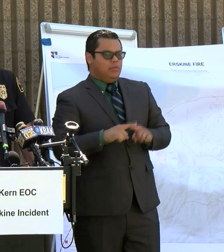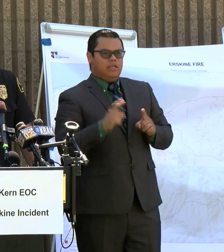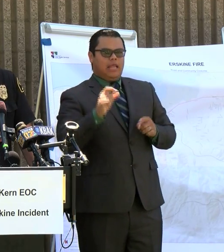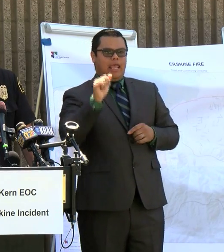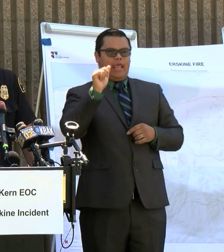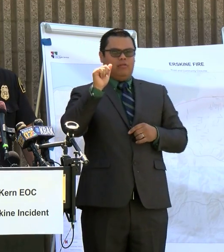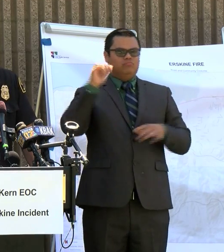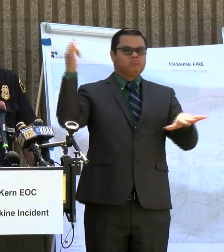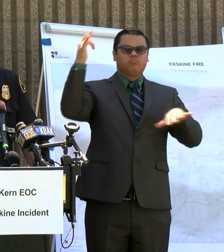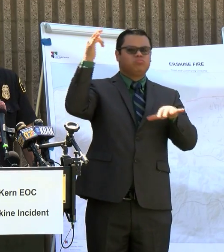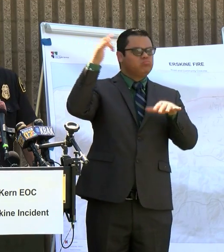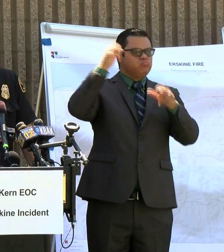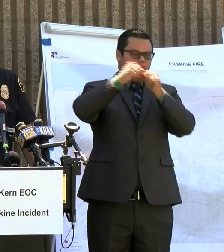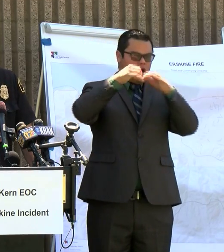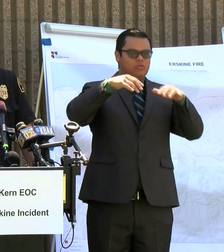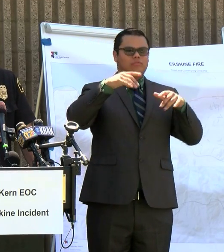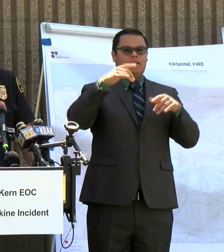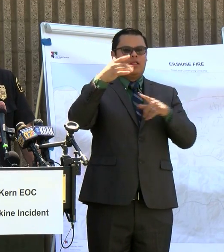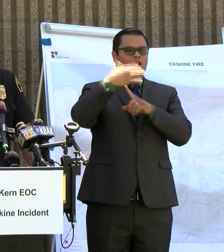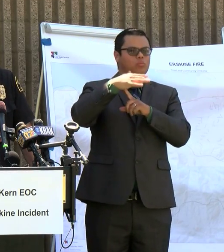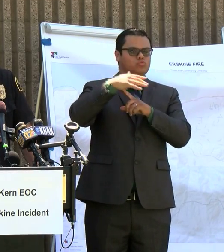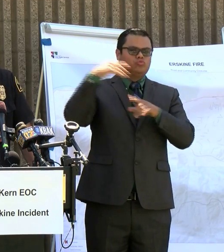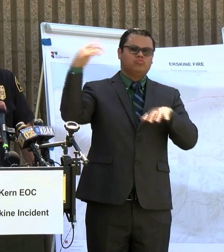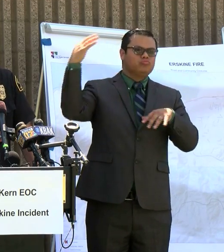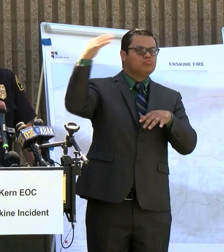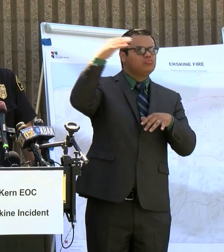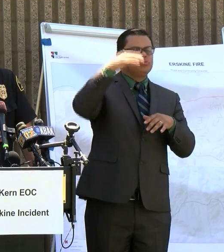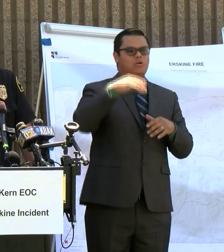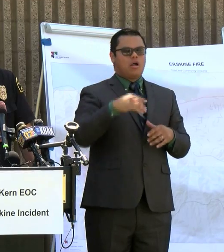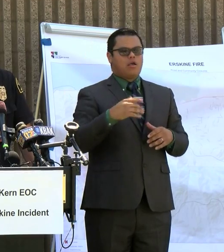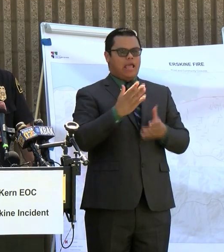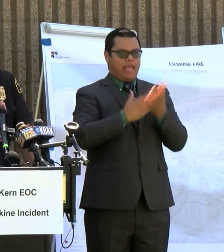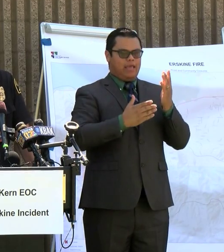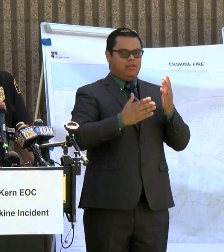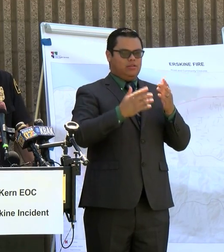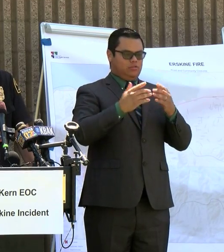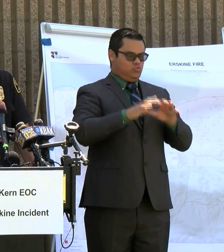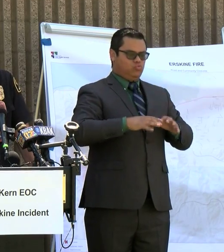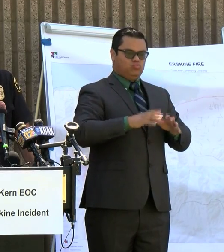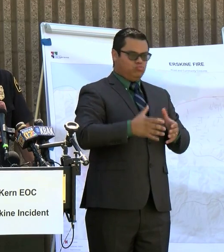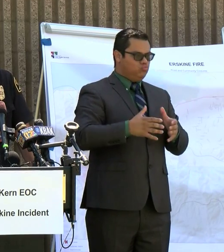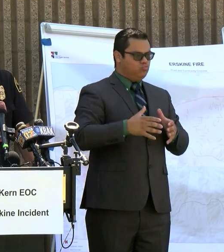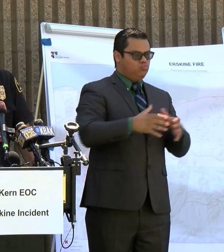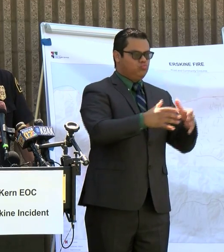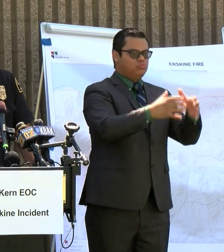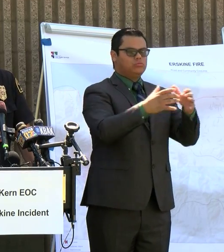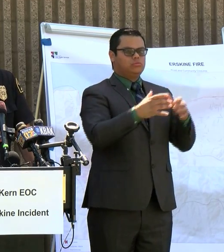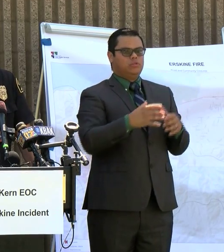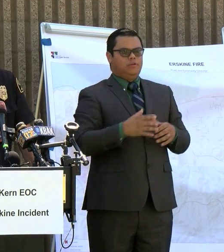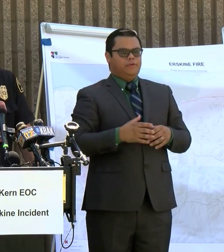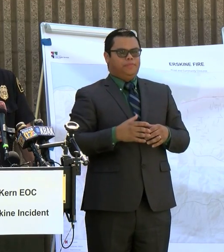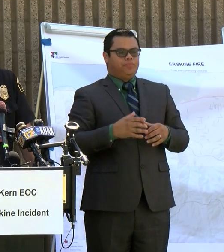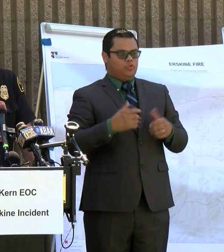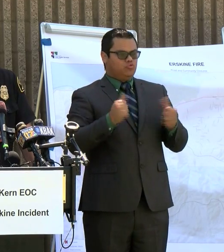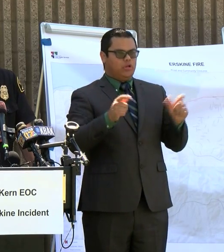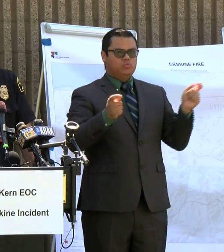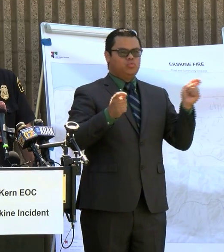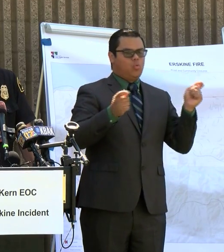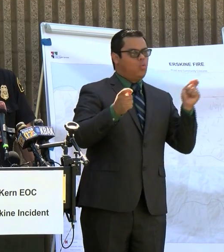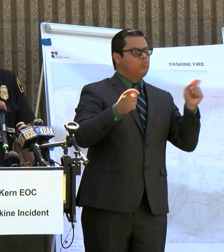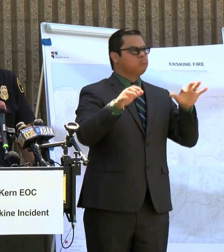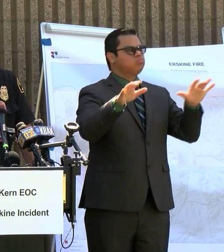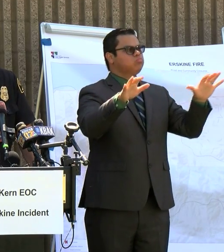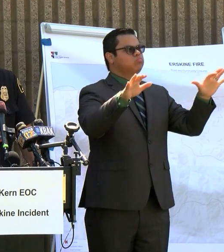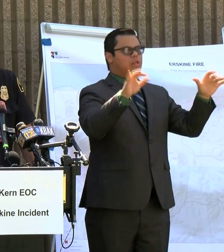assets, the air tankers, the helicopters, ground-based hand crews are working on it, trying to control